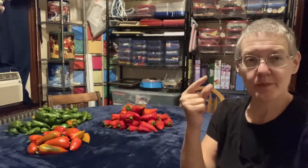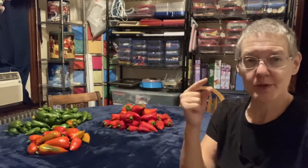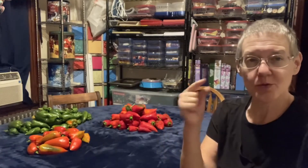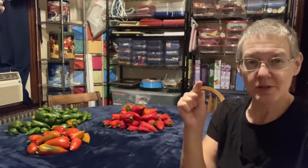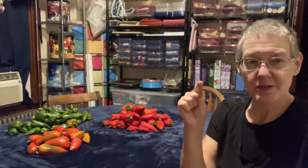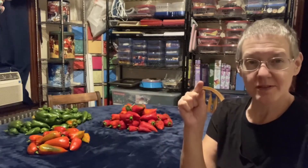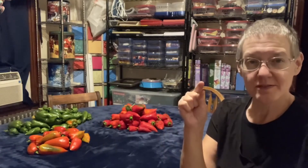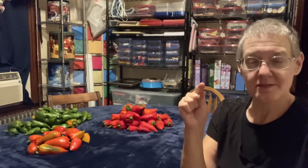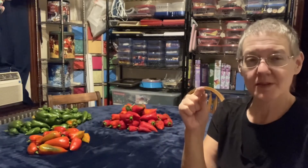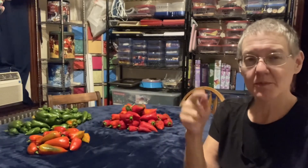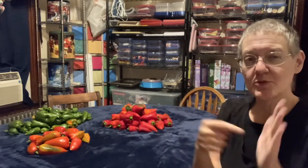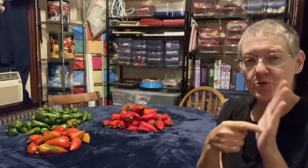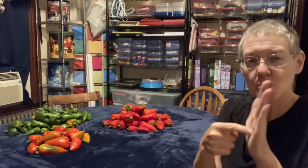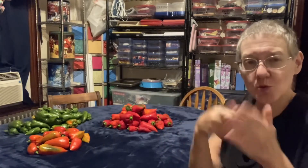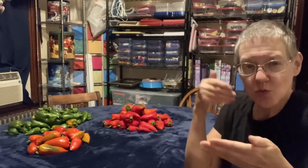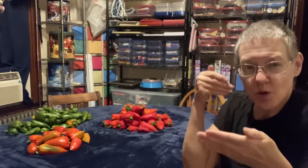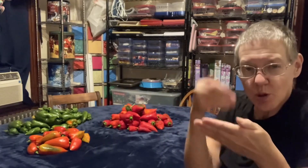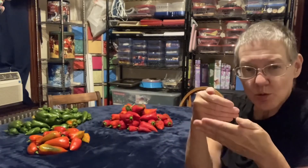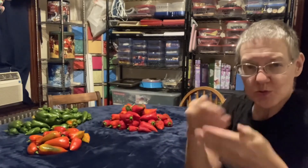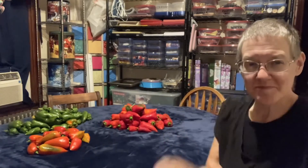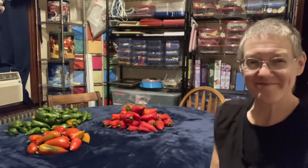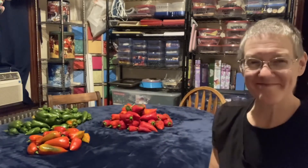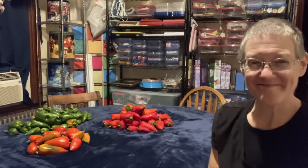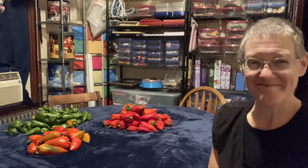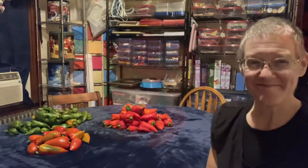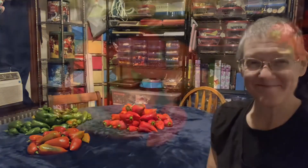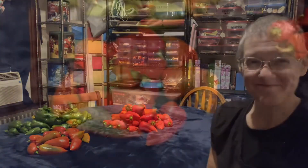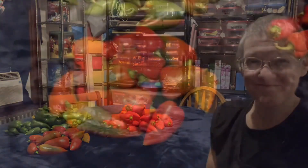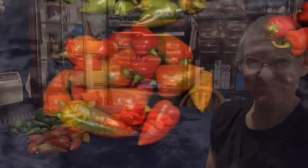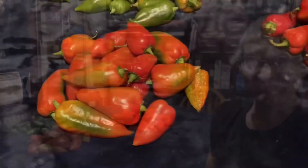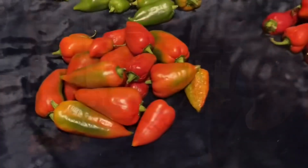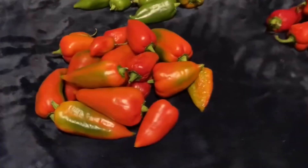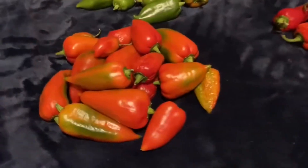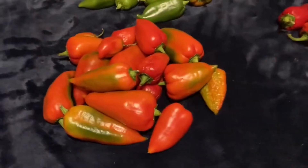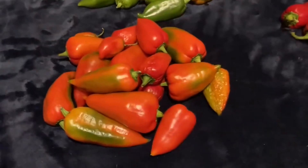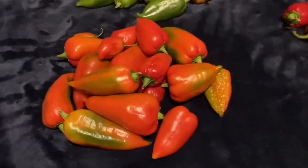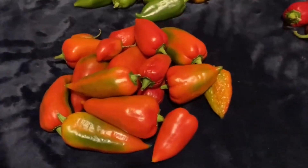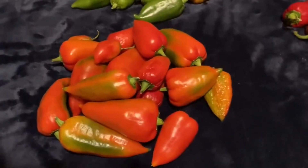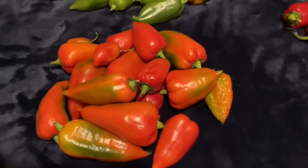all outside, they would have all been green. Let me show you up close.